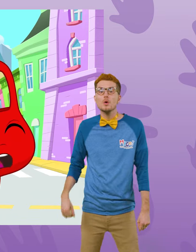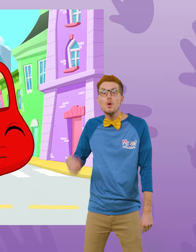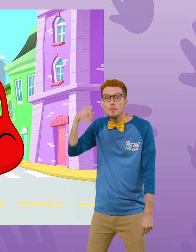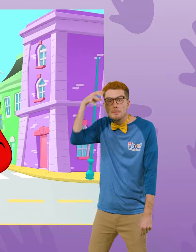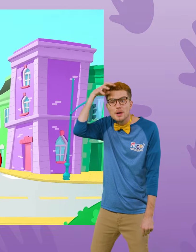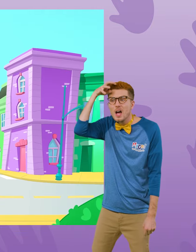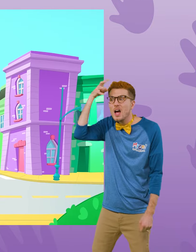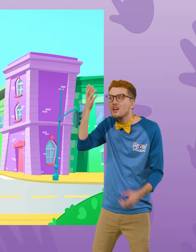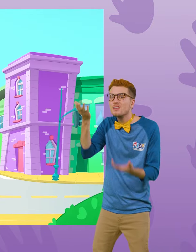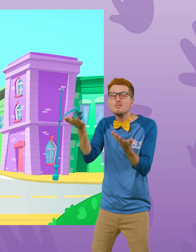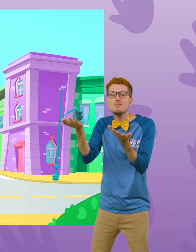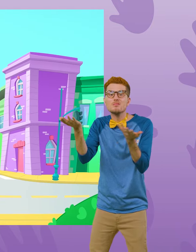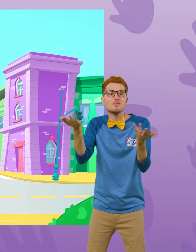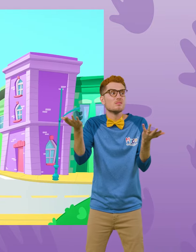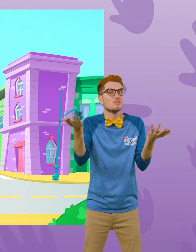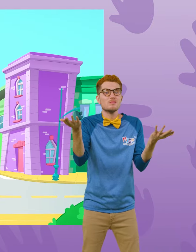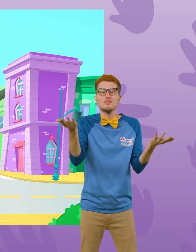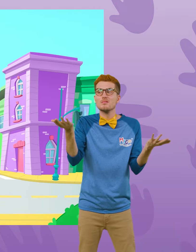Mila, you here?